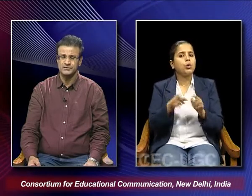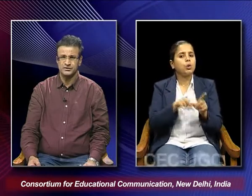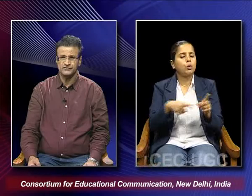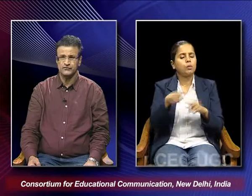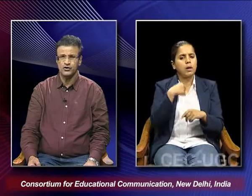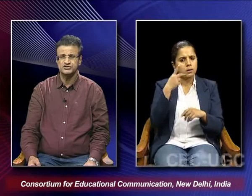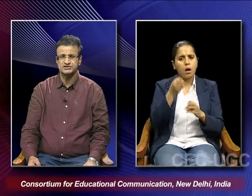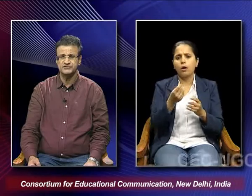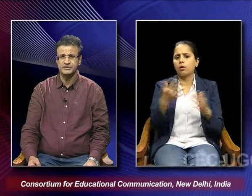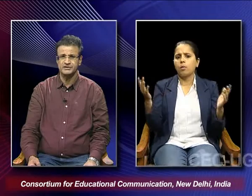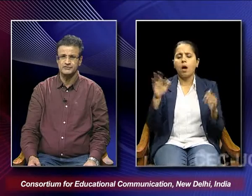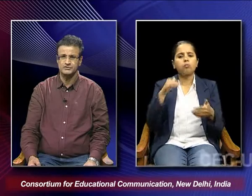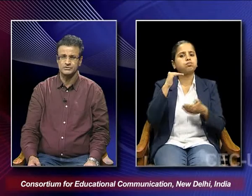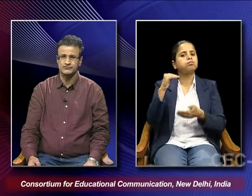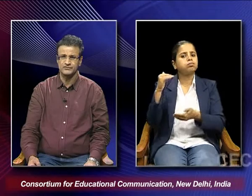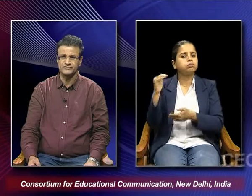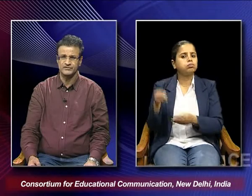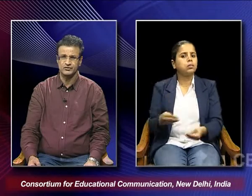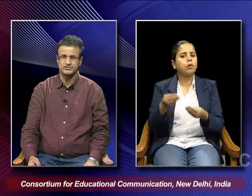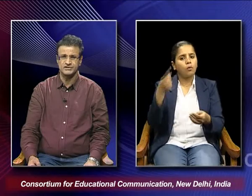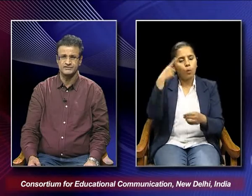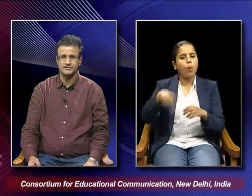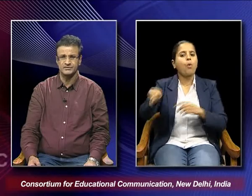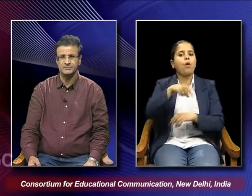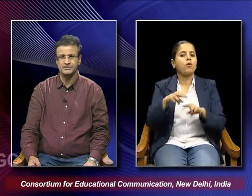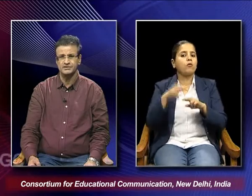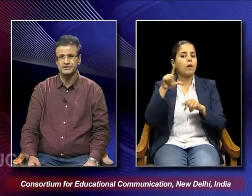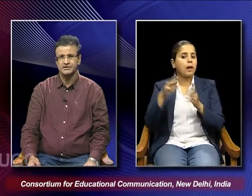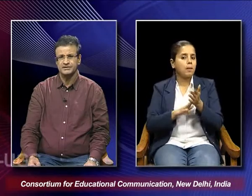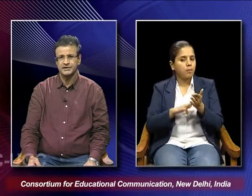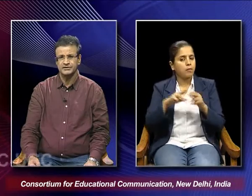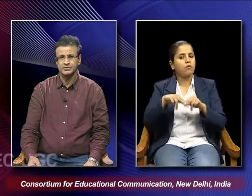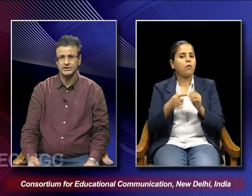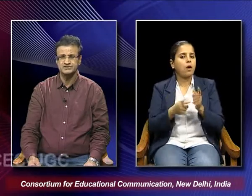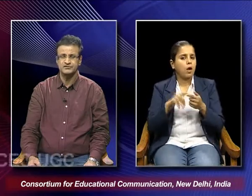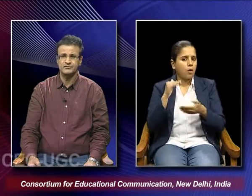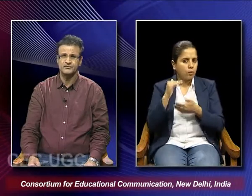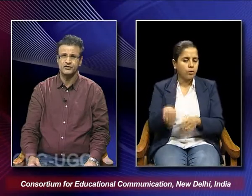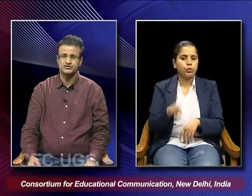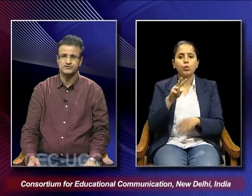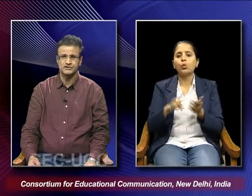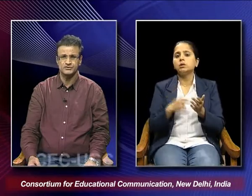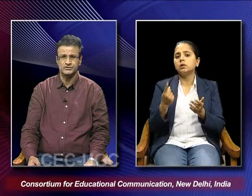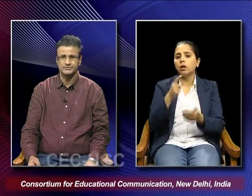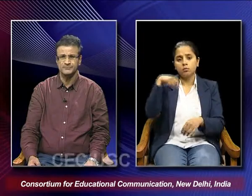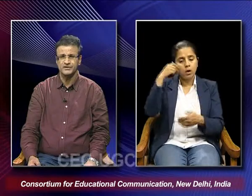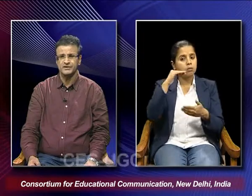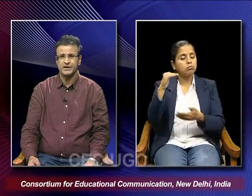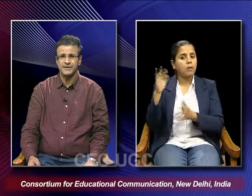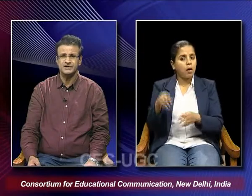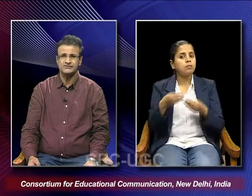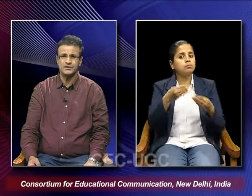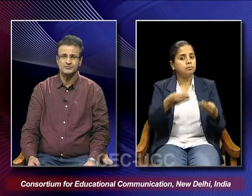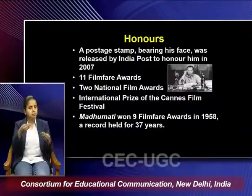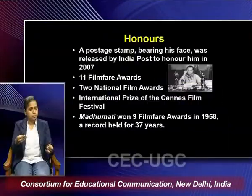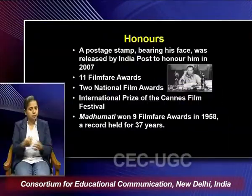a number of awards, they were being given to him, Filmfare Awards, 11 in number, then 2 National Film Awards were given to him.